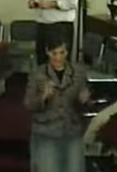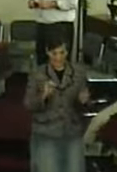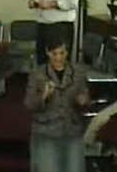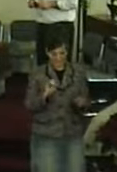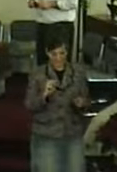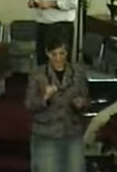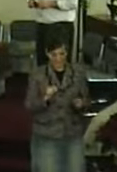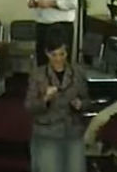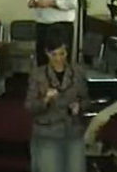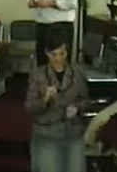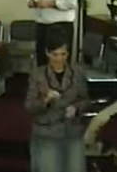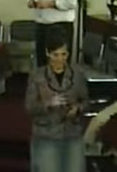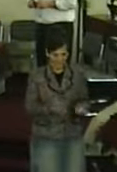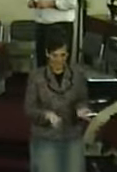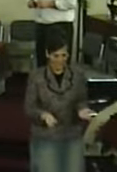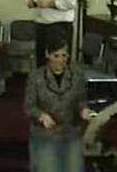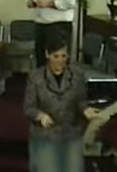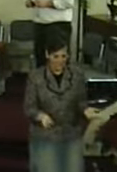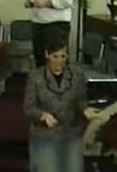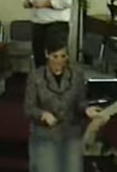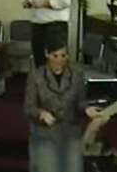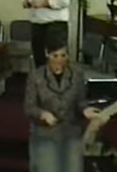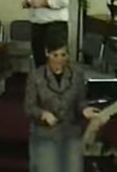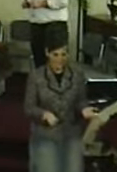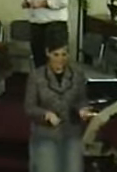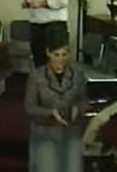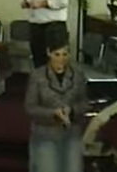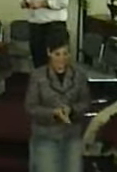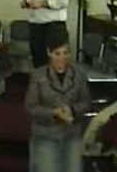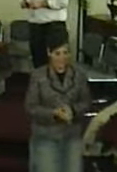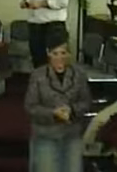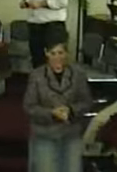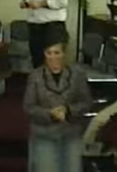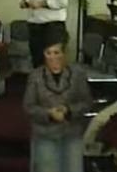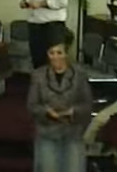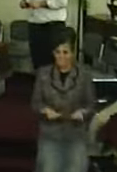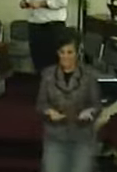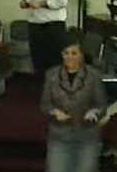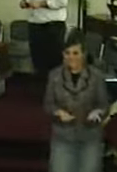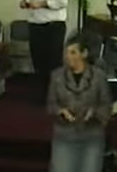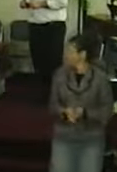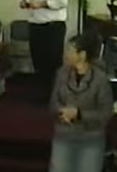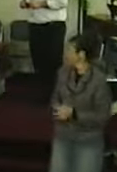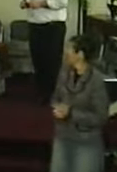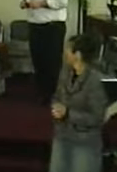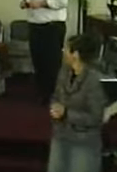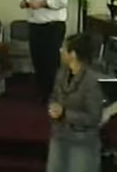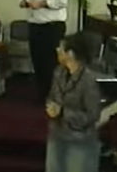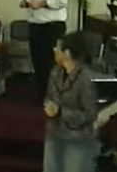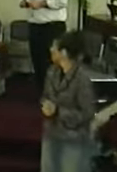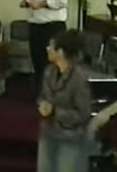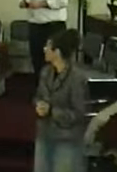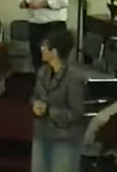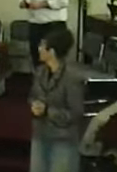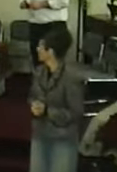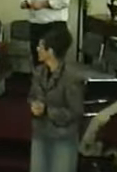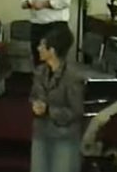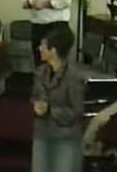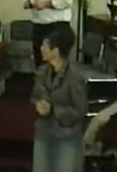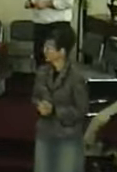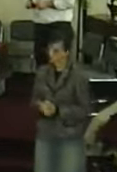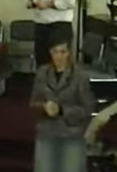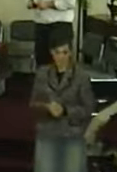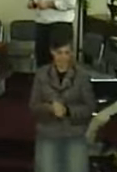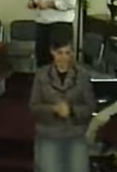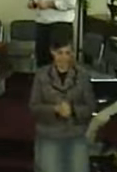per pound whatever team loses. And then the losing team has to serve the winning team dinner. So